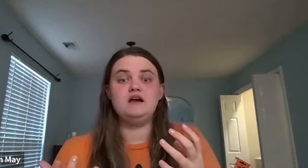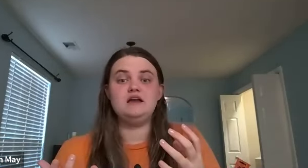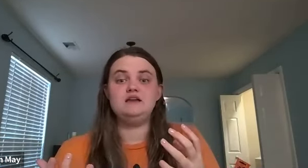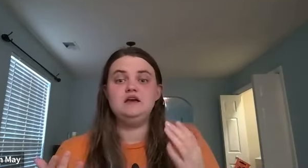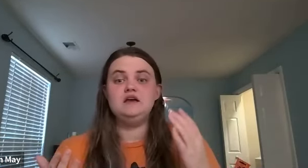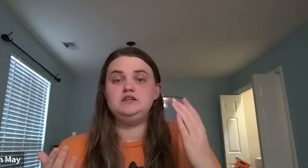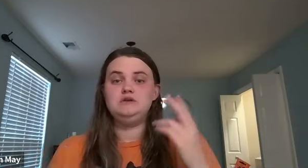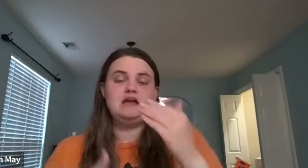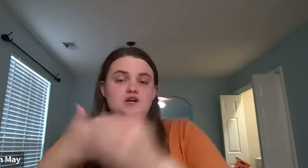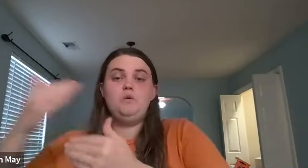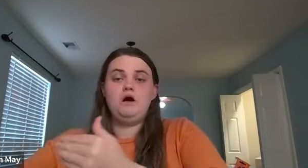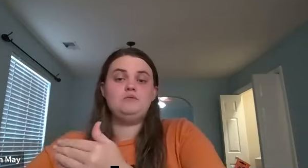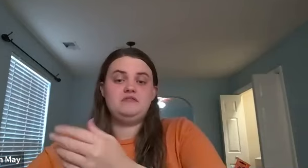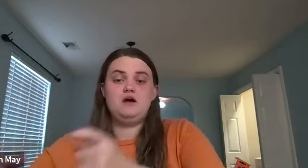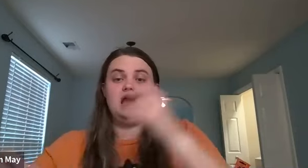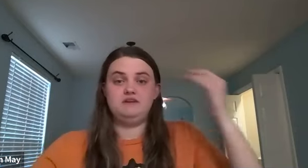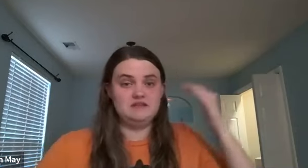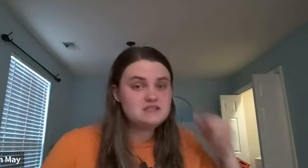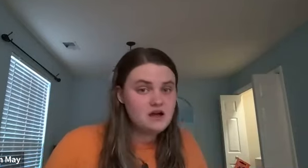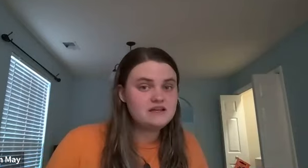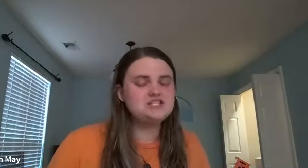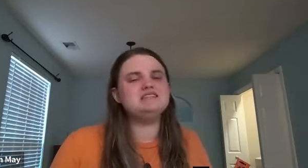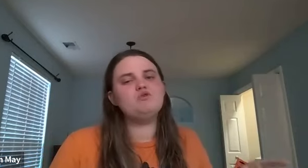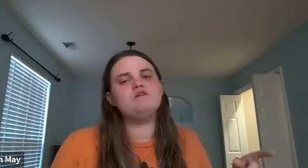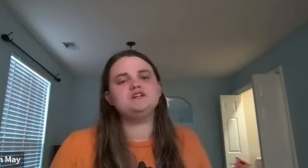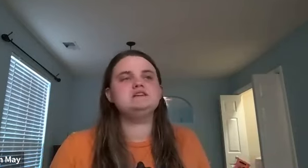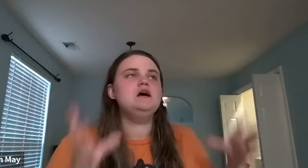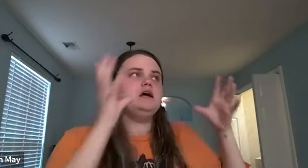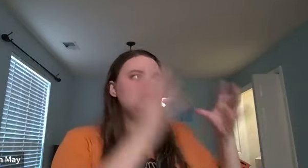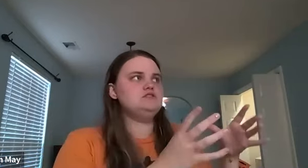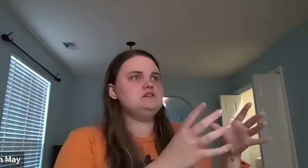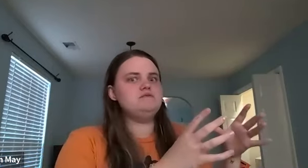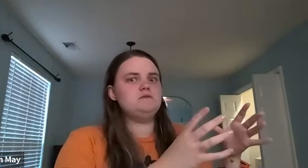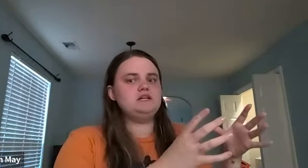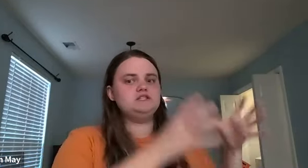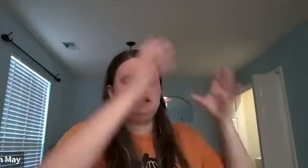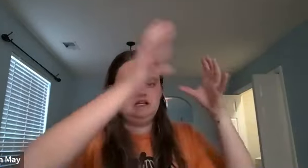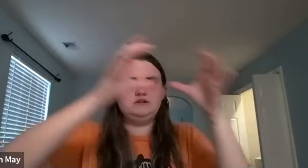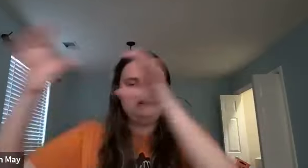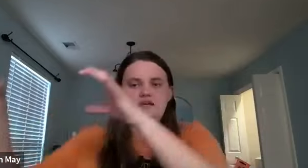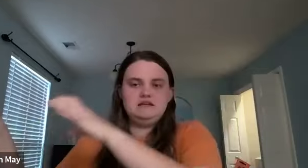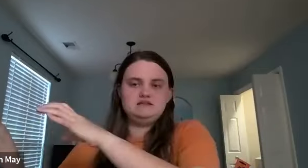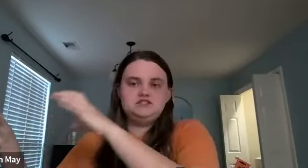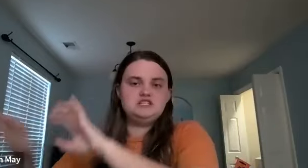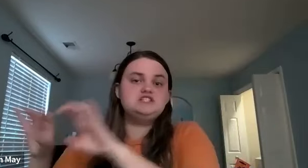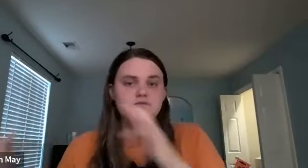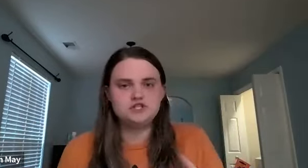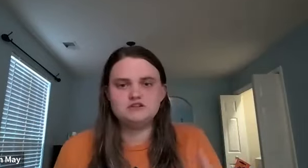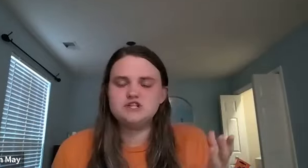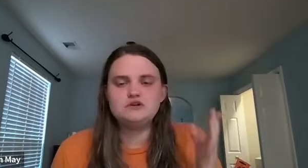like you can't go on without having this knowledge. It's more of just, here's some information, here it is, just different chunks. So you